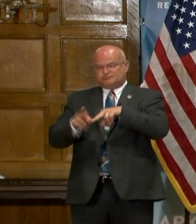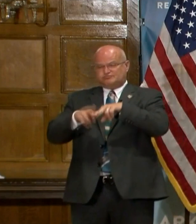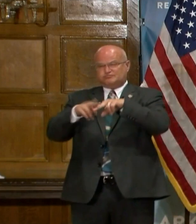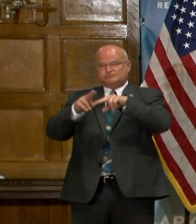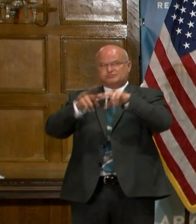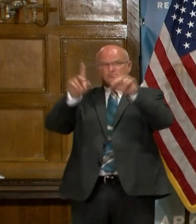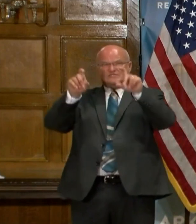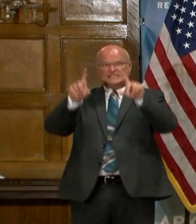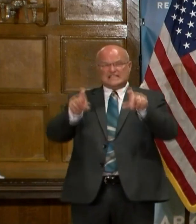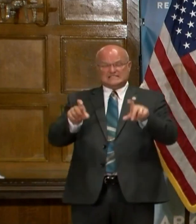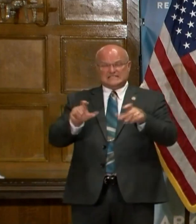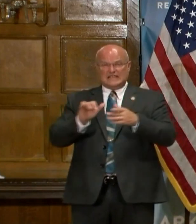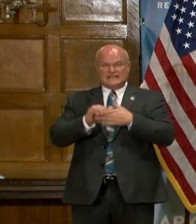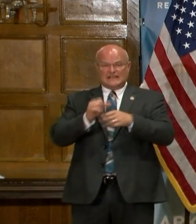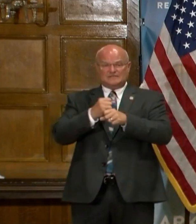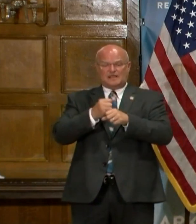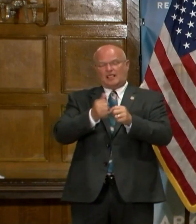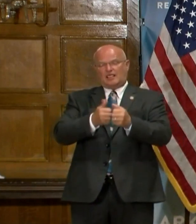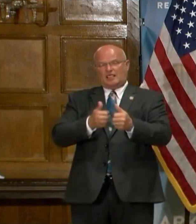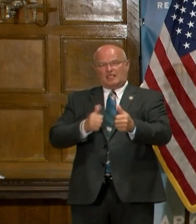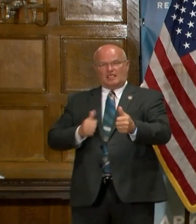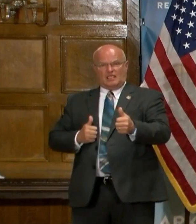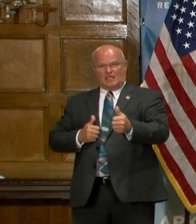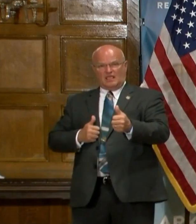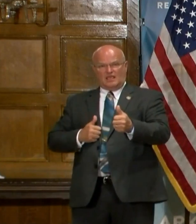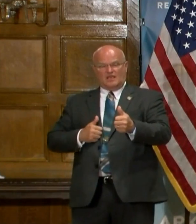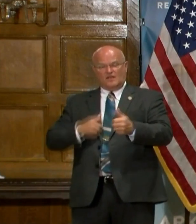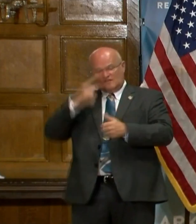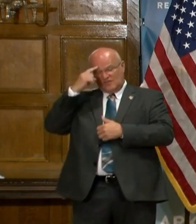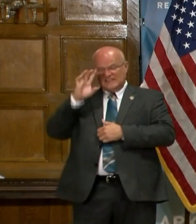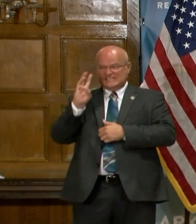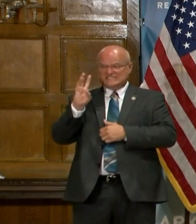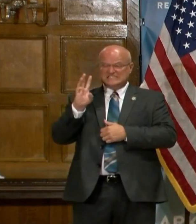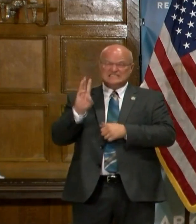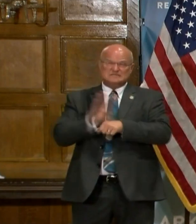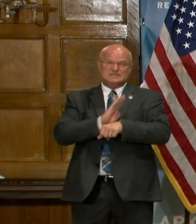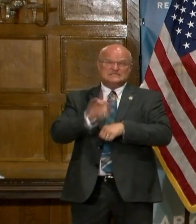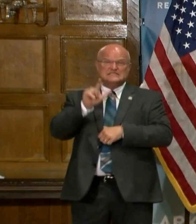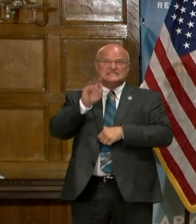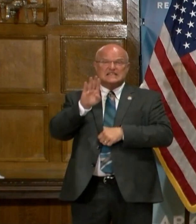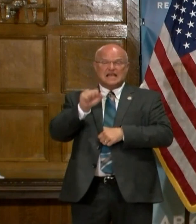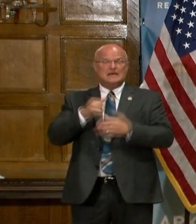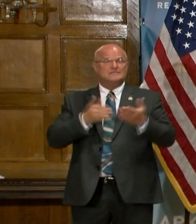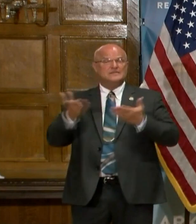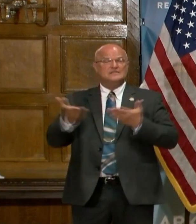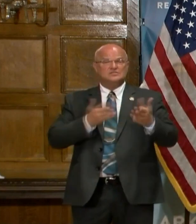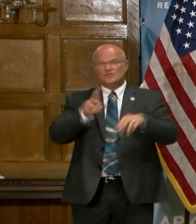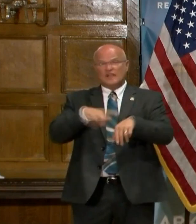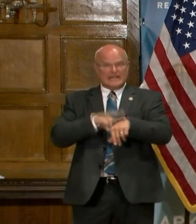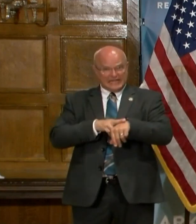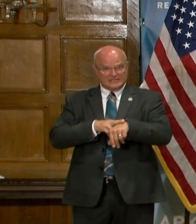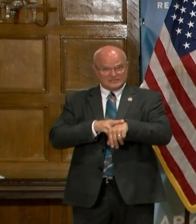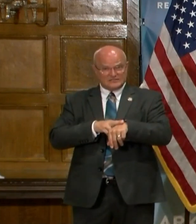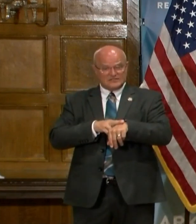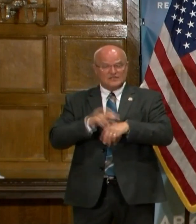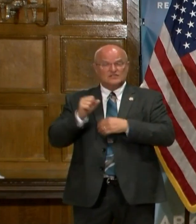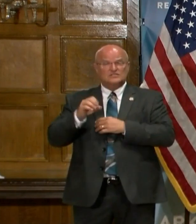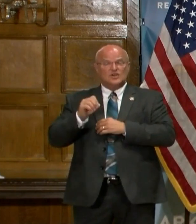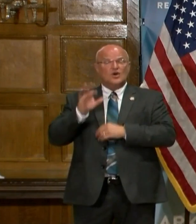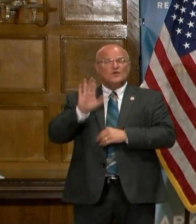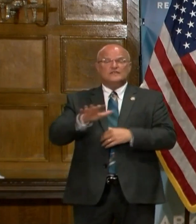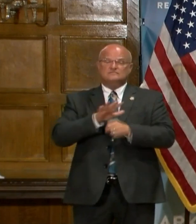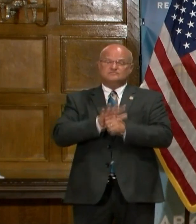or trying to. That's created the backlog in the 6 commercial labs that serve our nation. And so